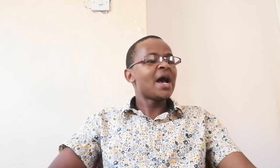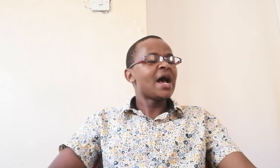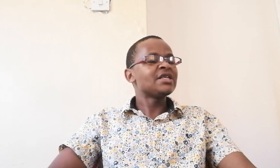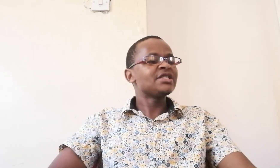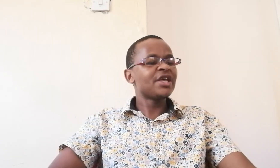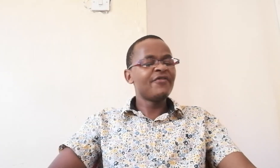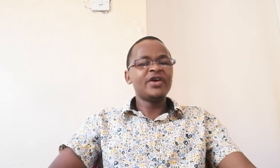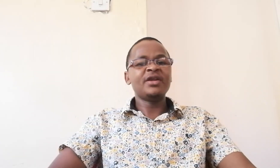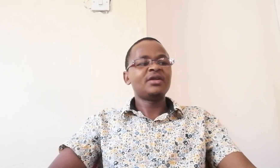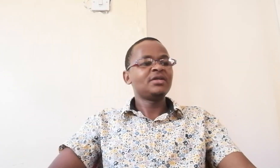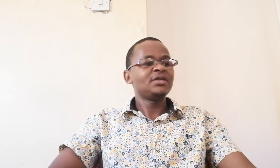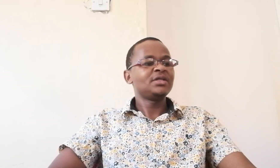Number 7,